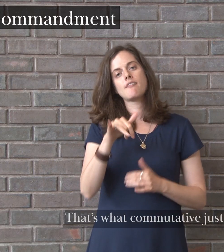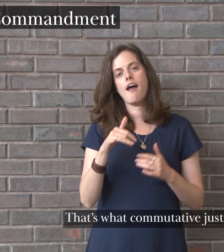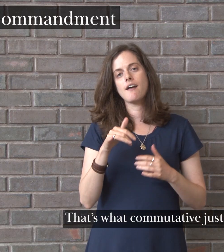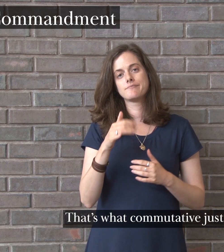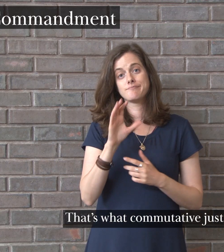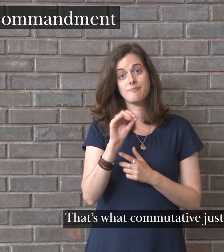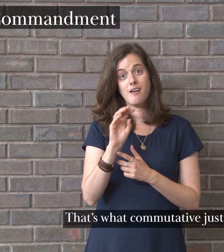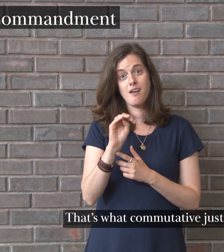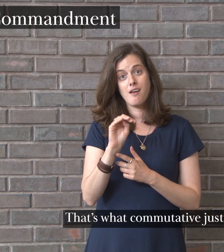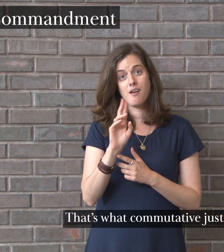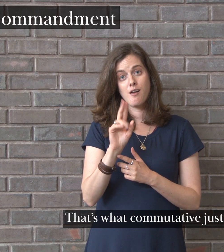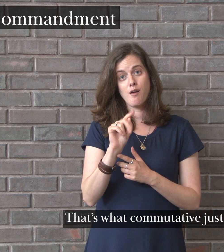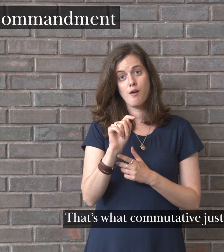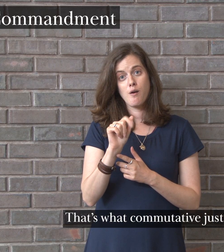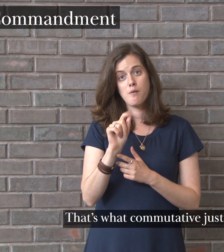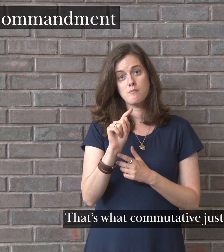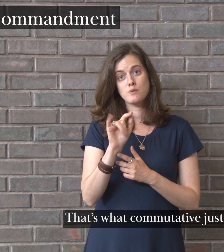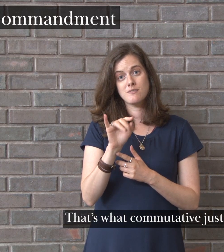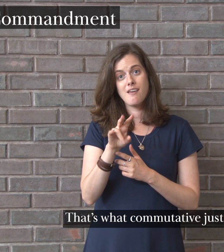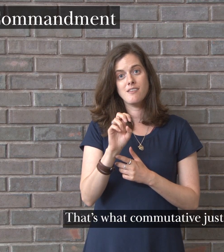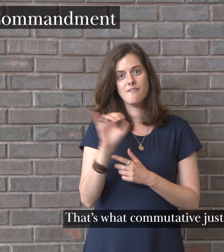That's what commutative justice is.